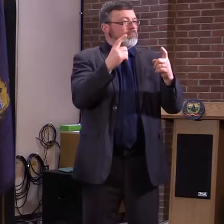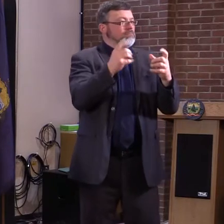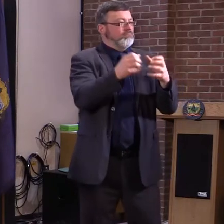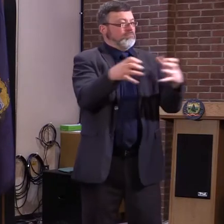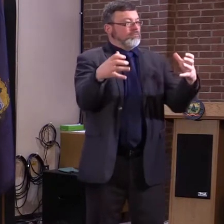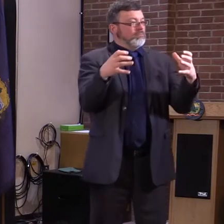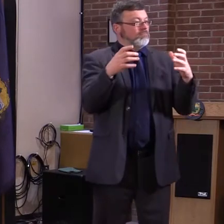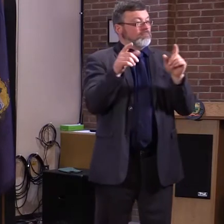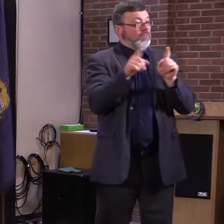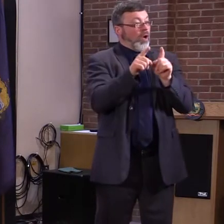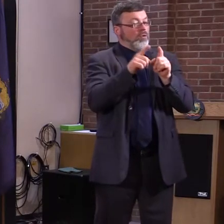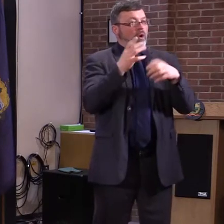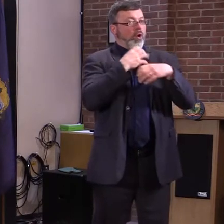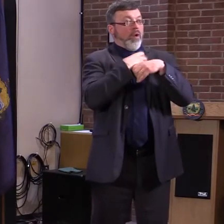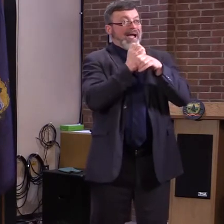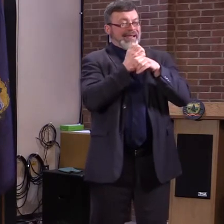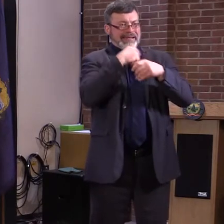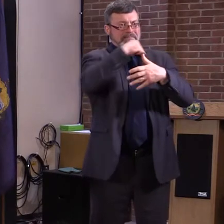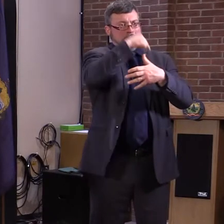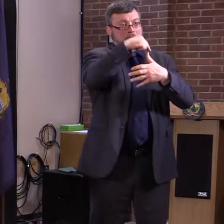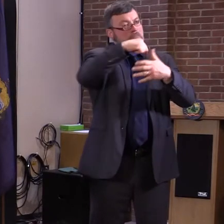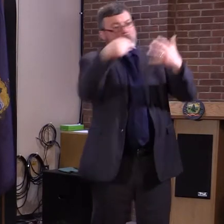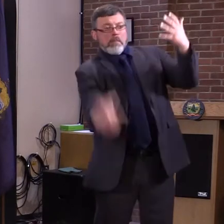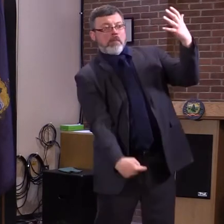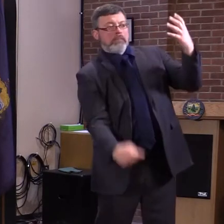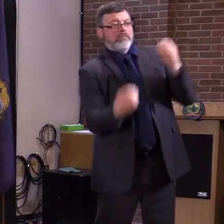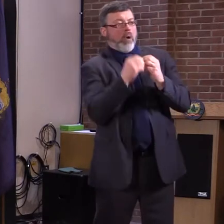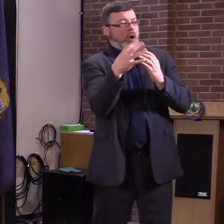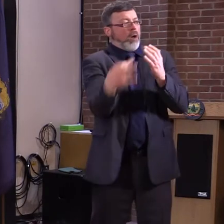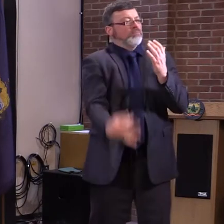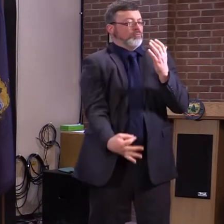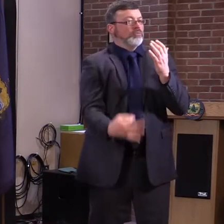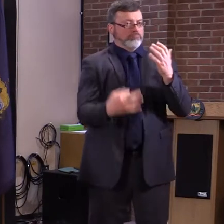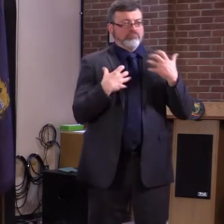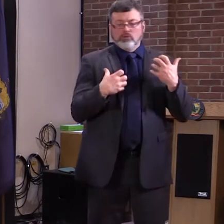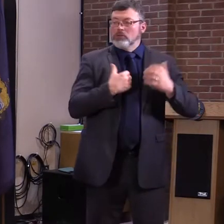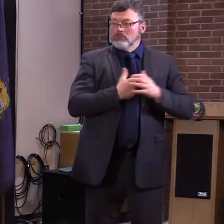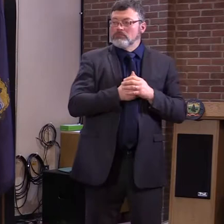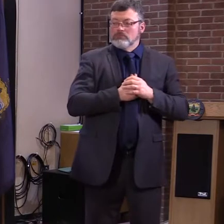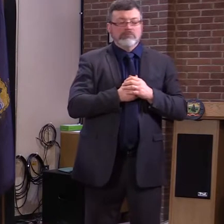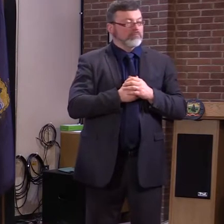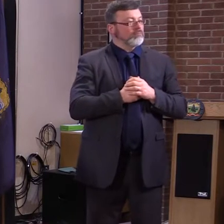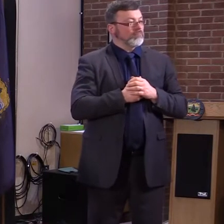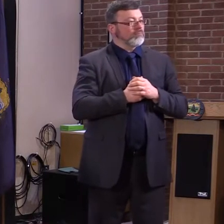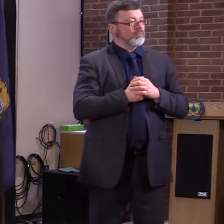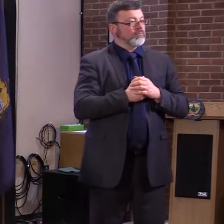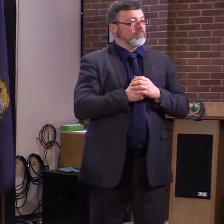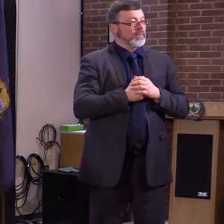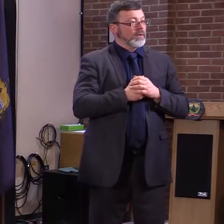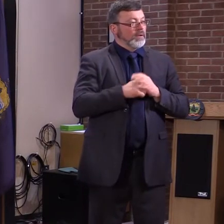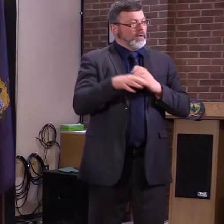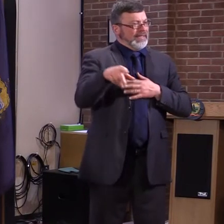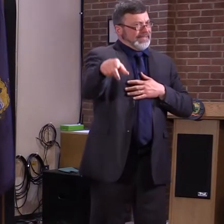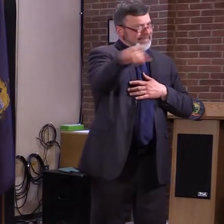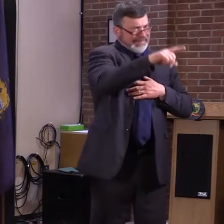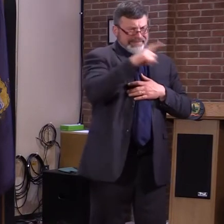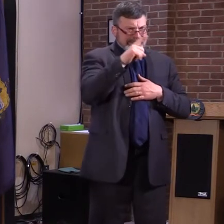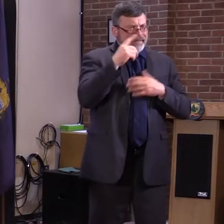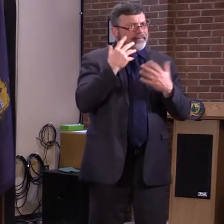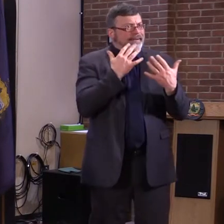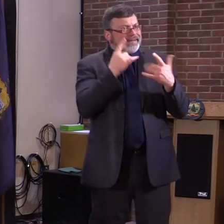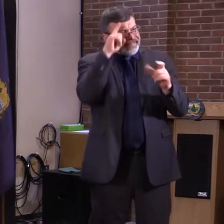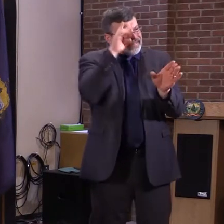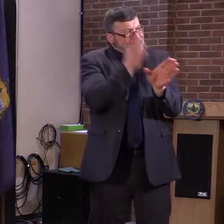options for crisis care. In addition to focusing on patients waiting for psychiatric treatment, we continue to